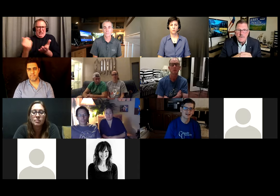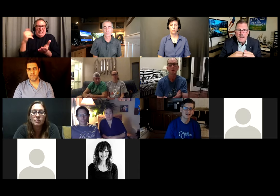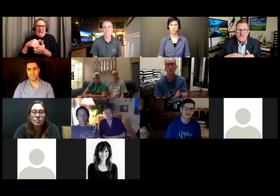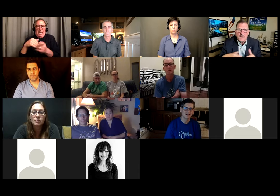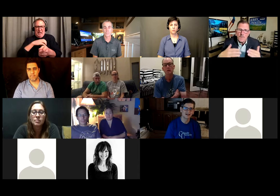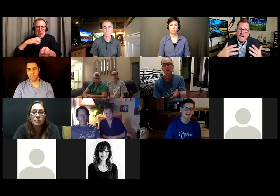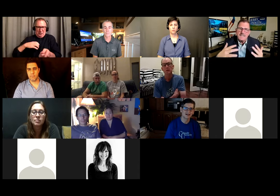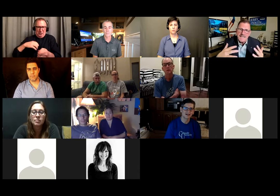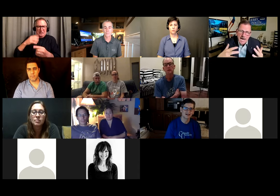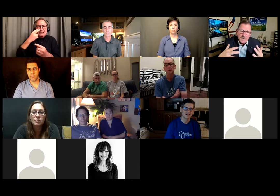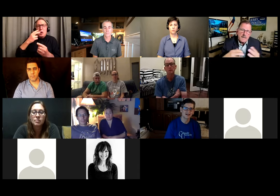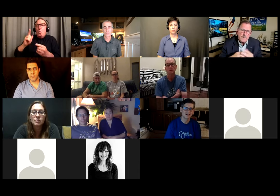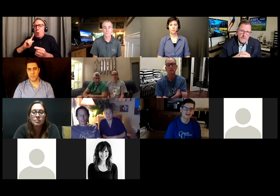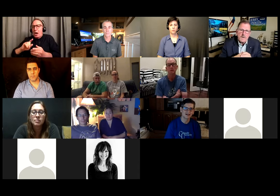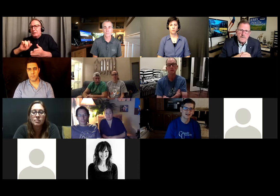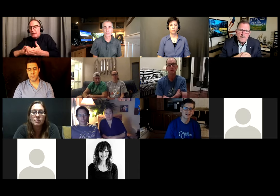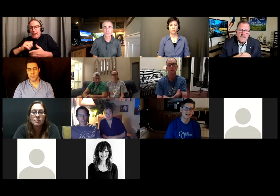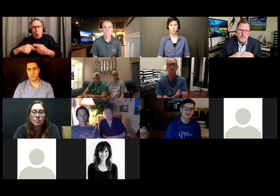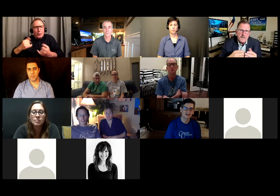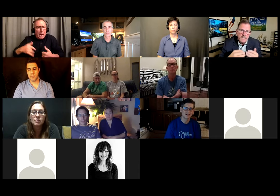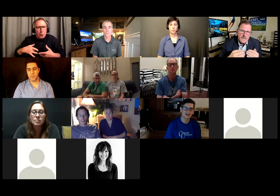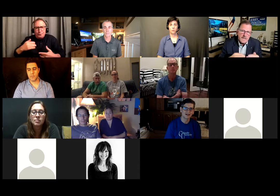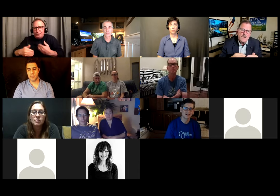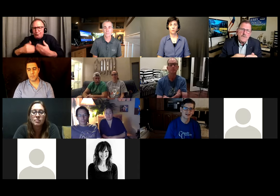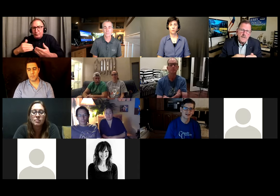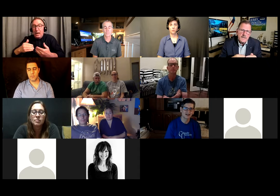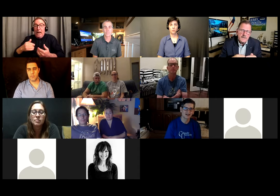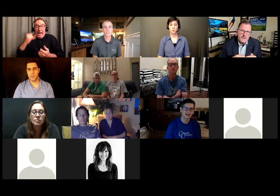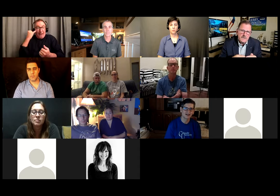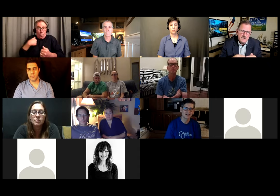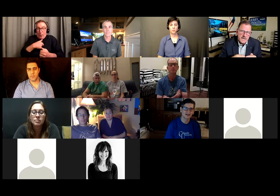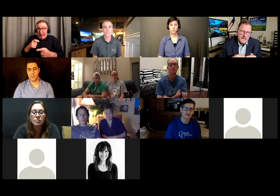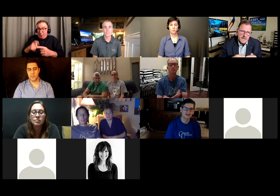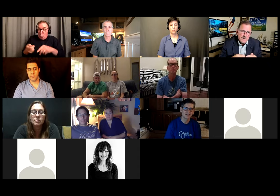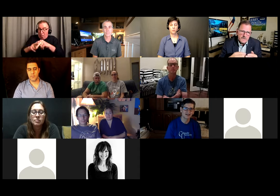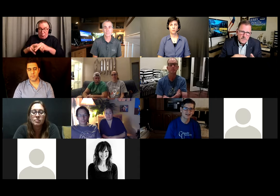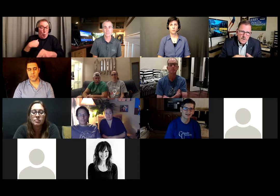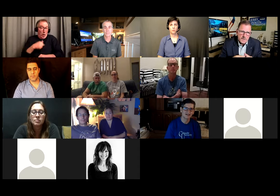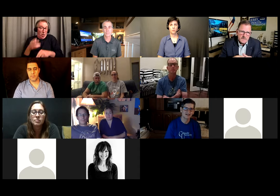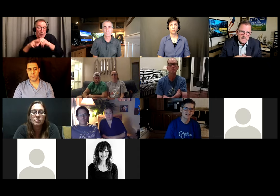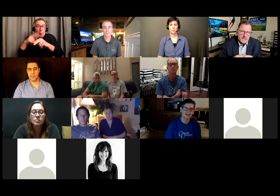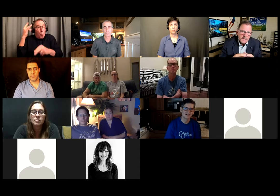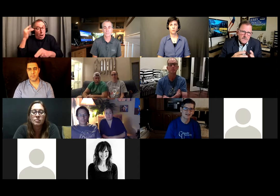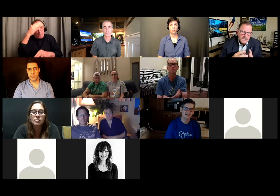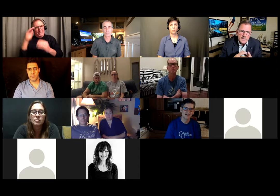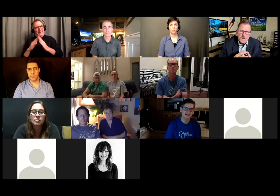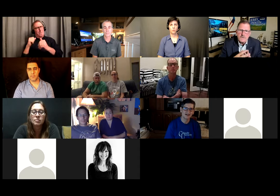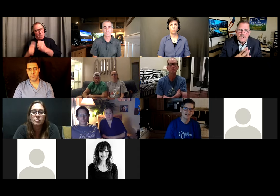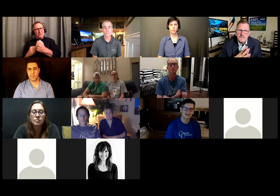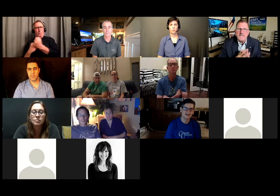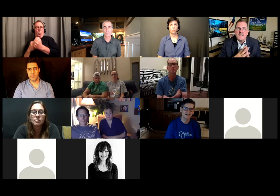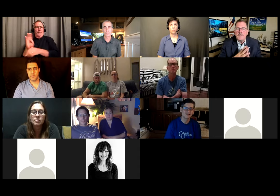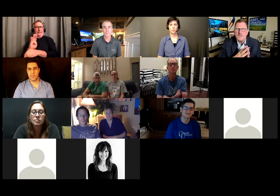And if we have to raise that, we will, because we need to do what we need to do as a city to support business. Just so you